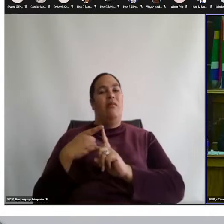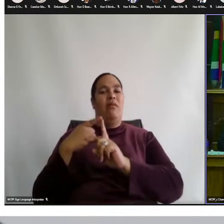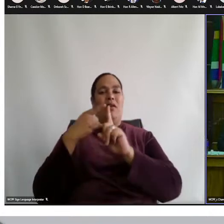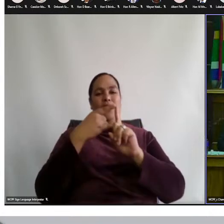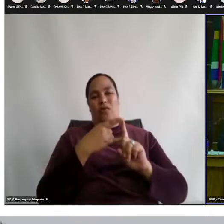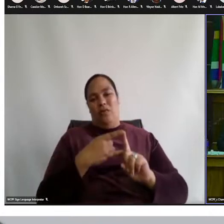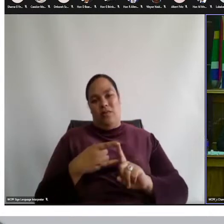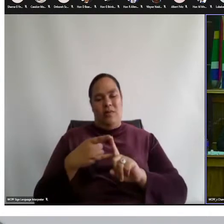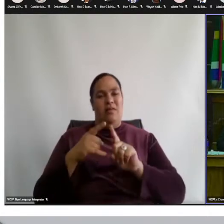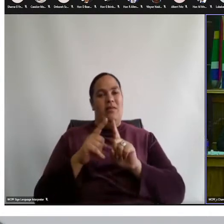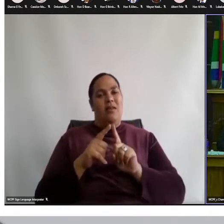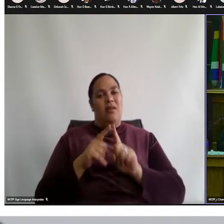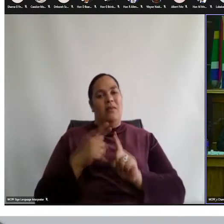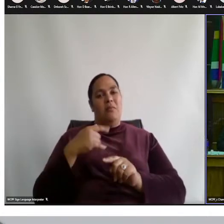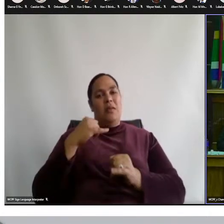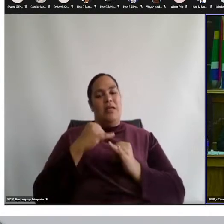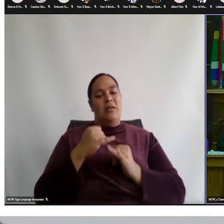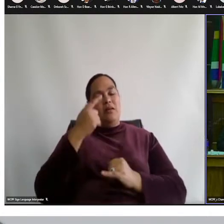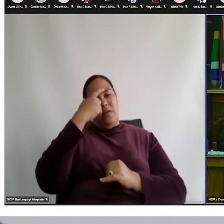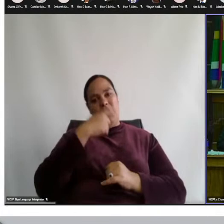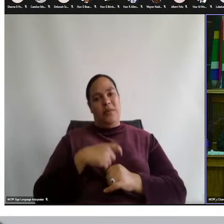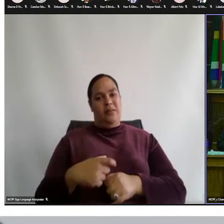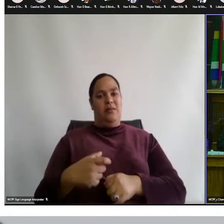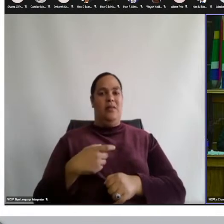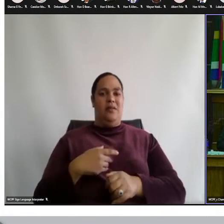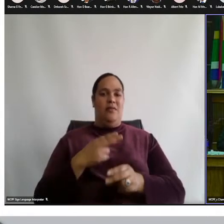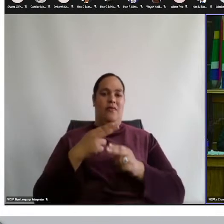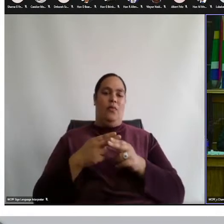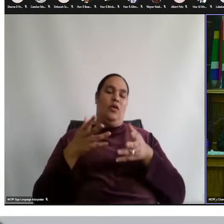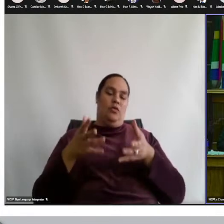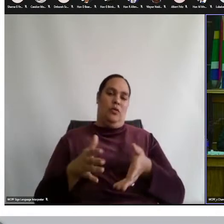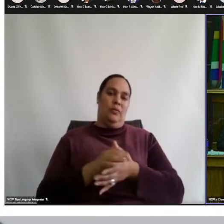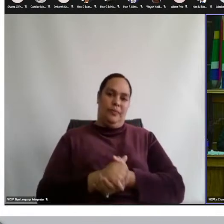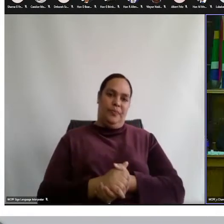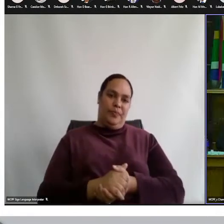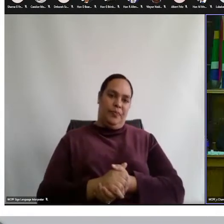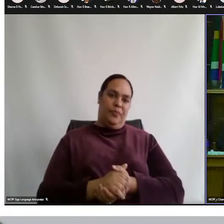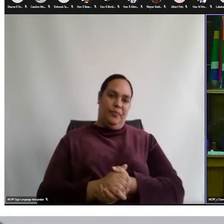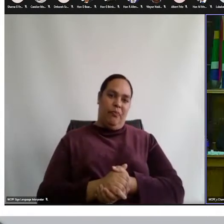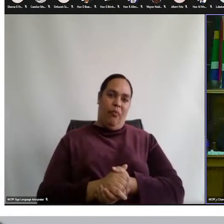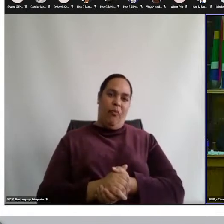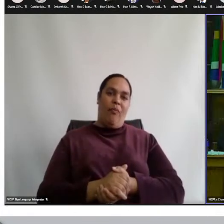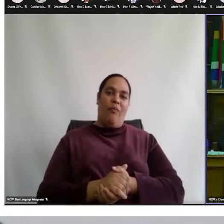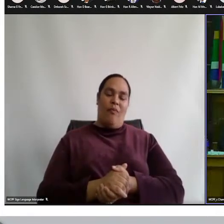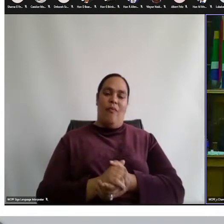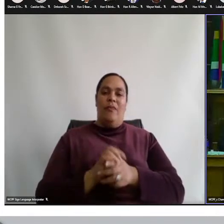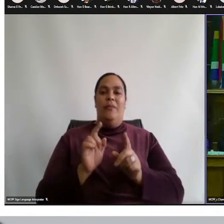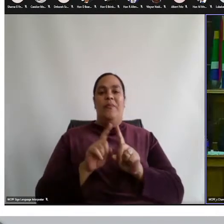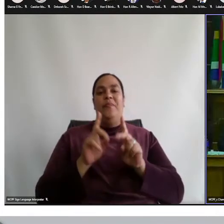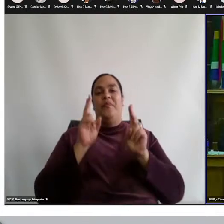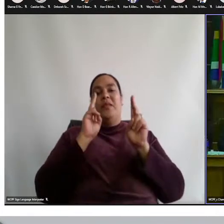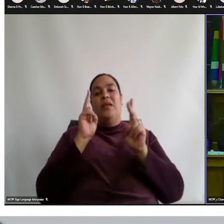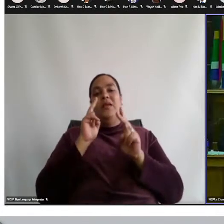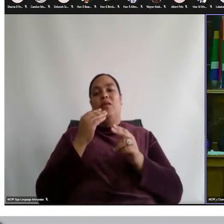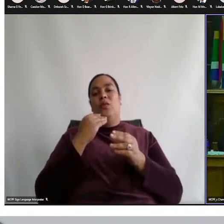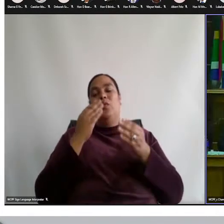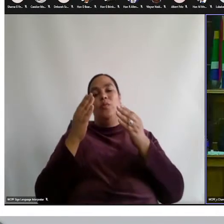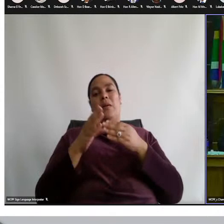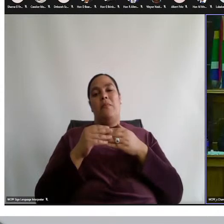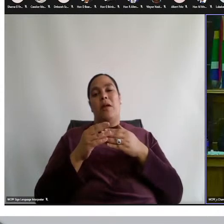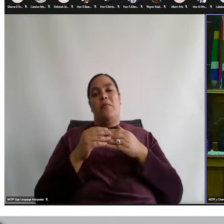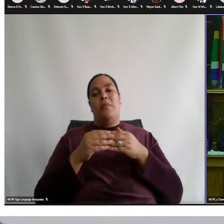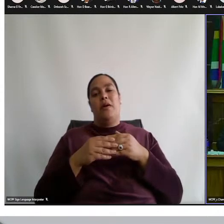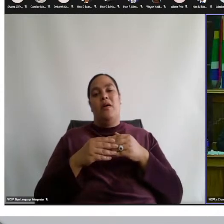and in-person forum. To our guests, members of the